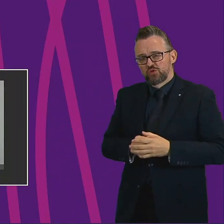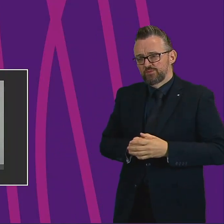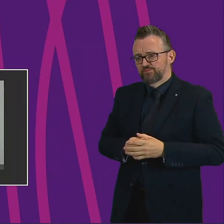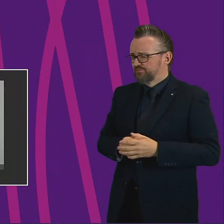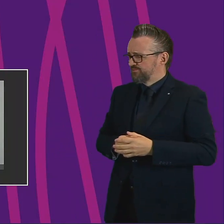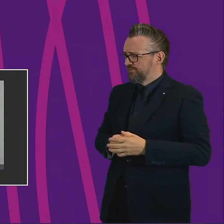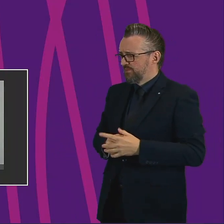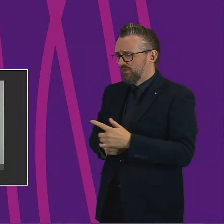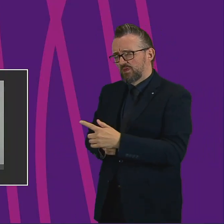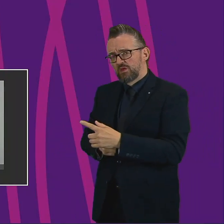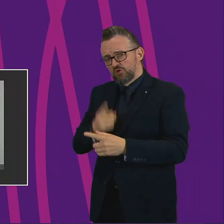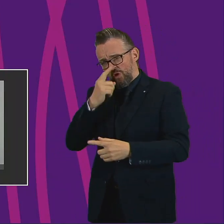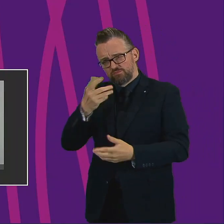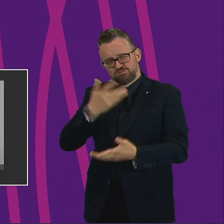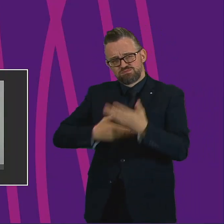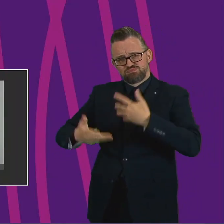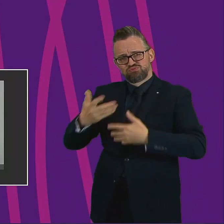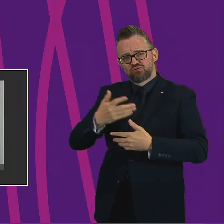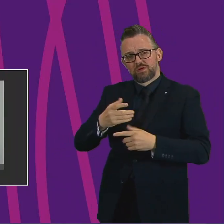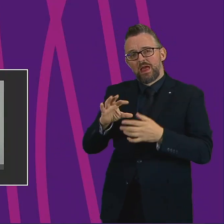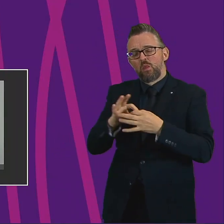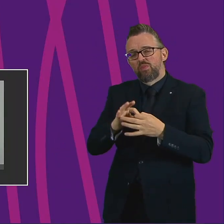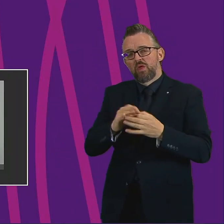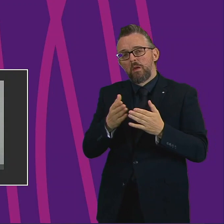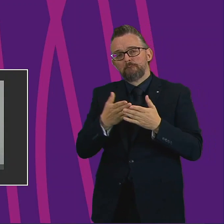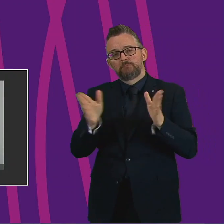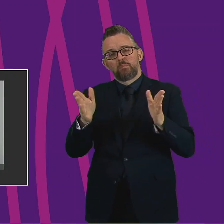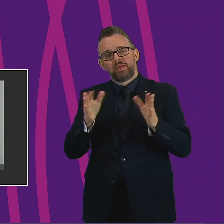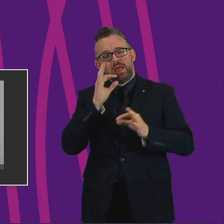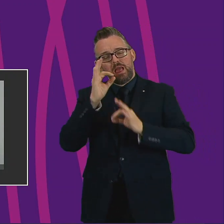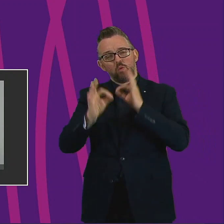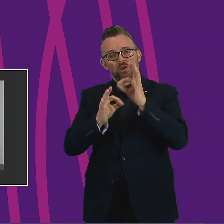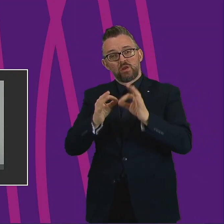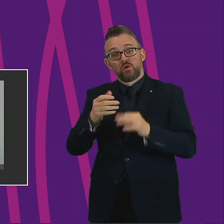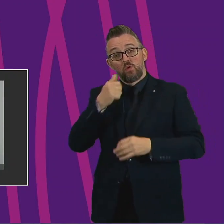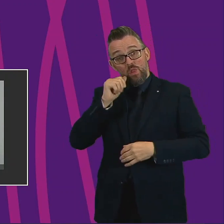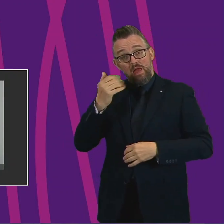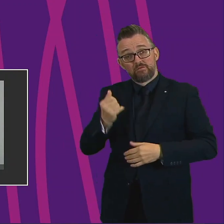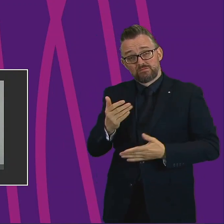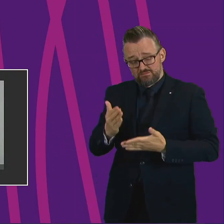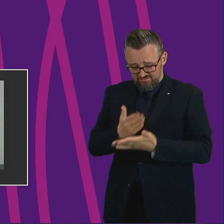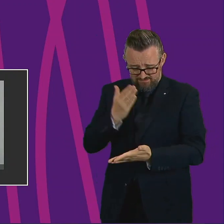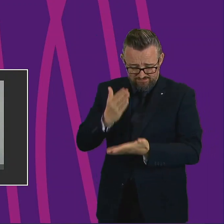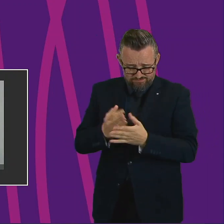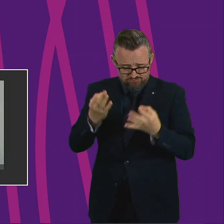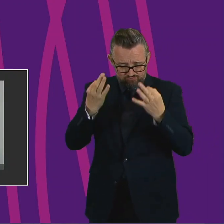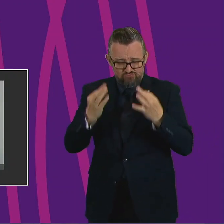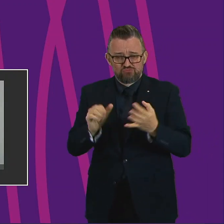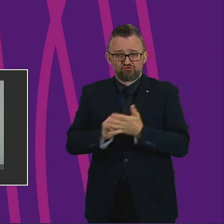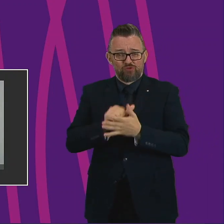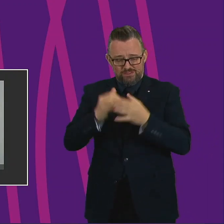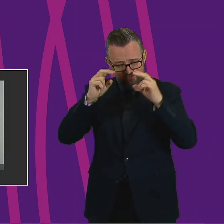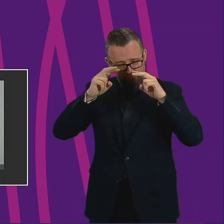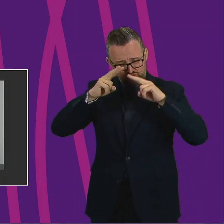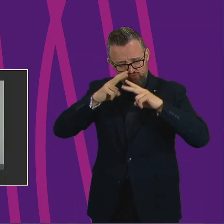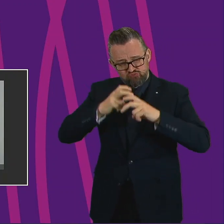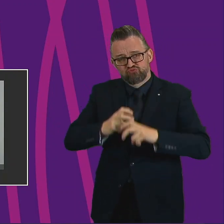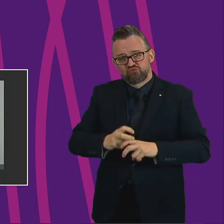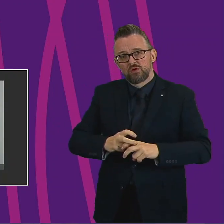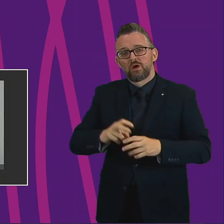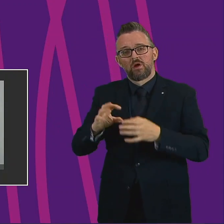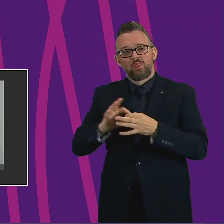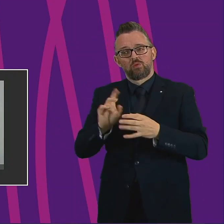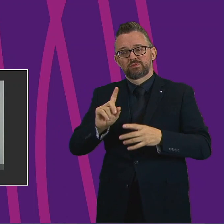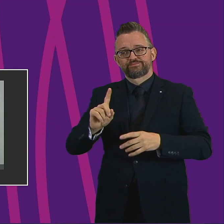assurance can you give that the terms of the public inquiry will allow for proper scrutiny of the decisions taken by the government and